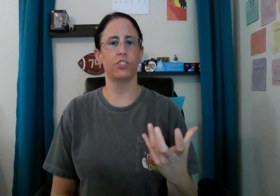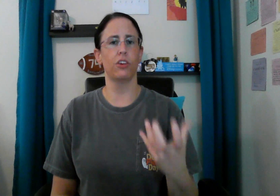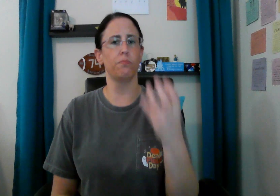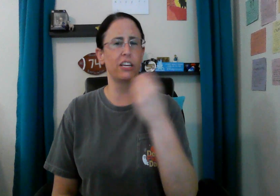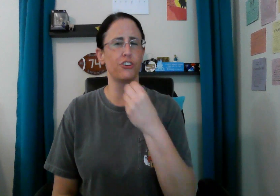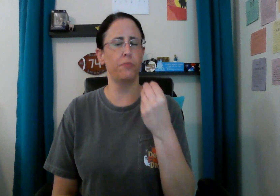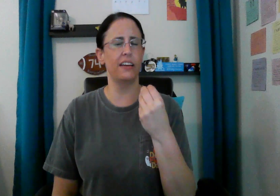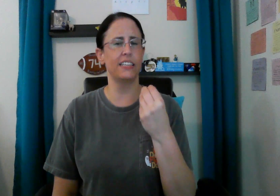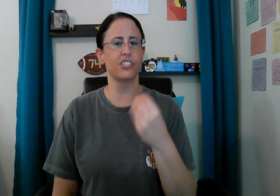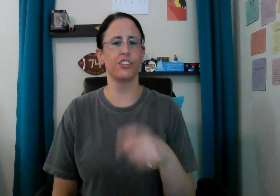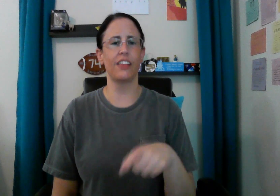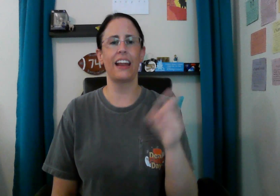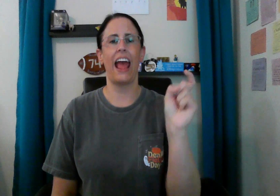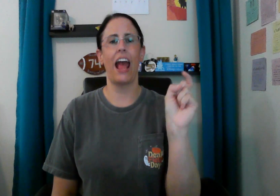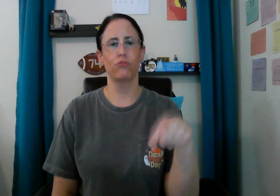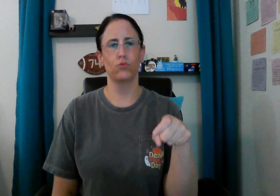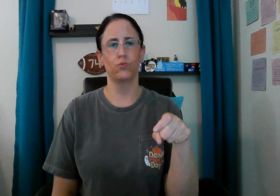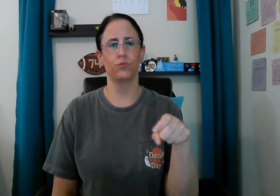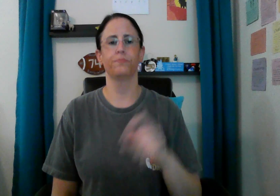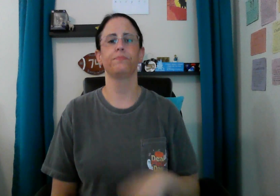So make sure you pay attention to that.